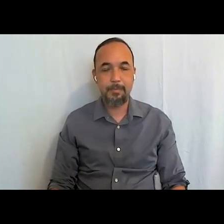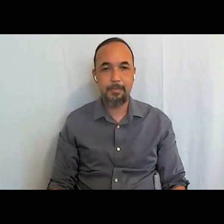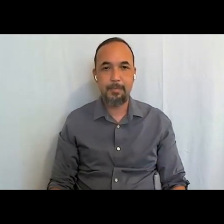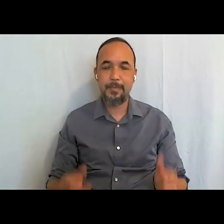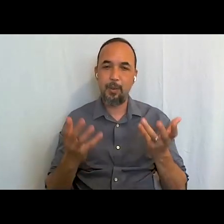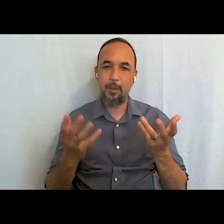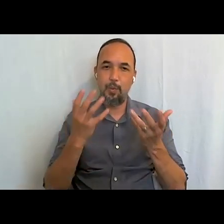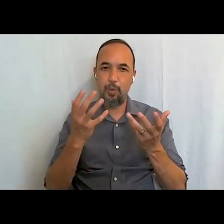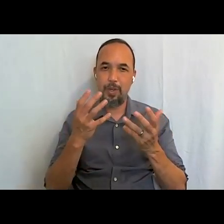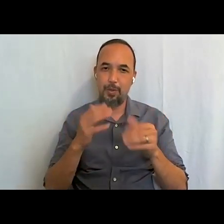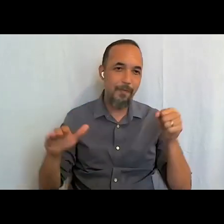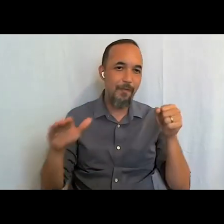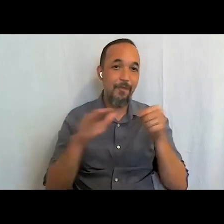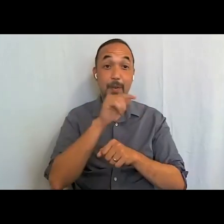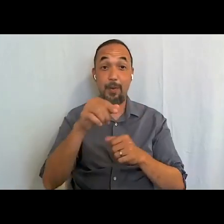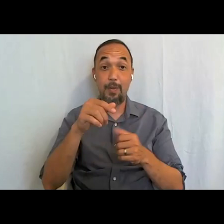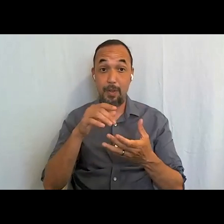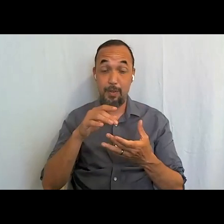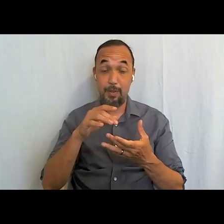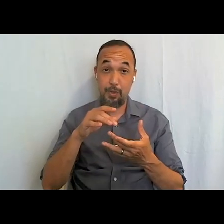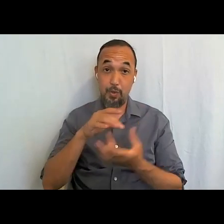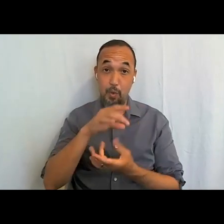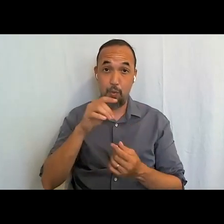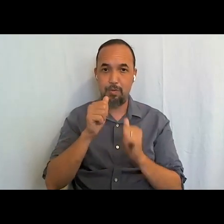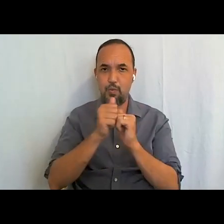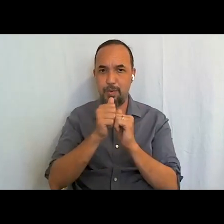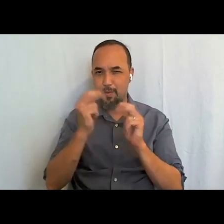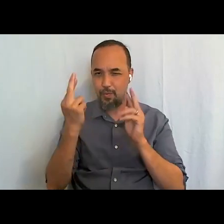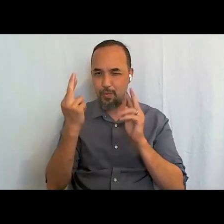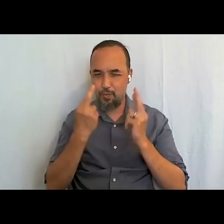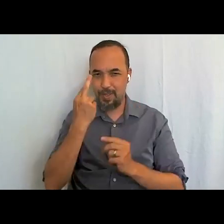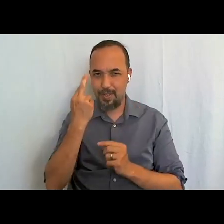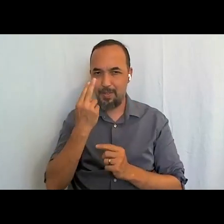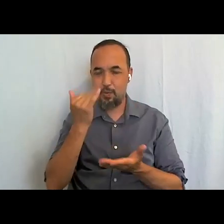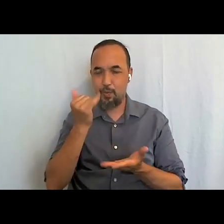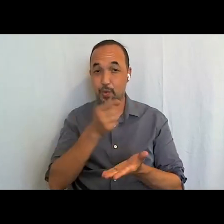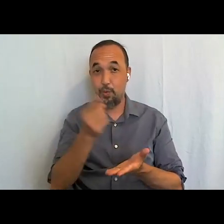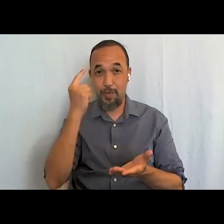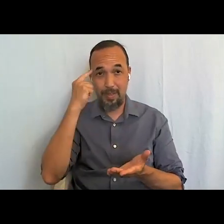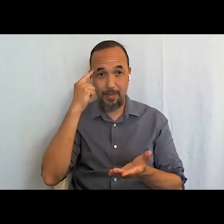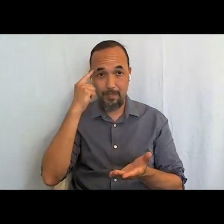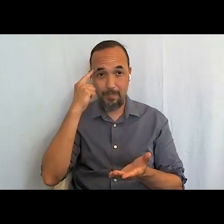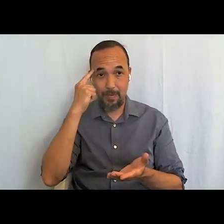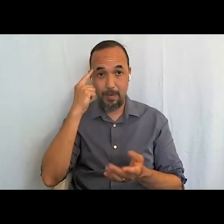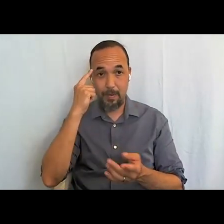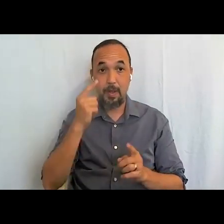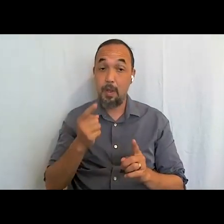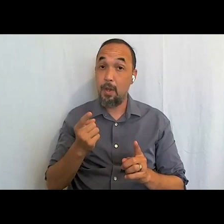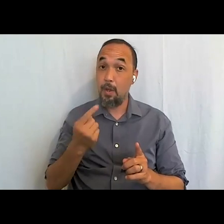I would love to fill up this ghost with reasons you think, and we actually did a survey this year, and we asked a question, did you ghost? And people answered